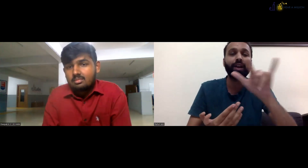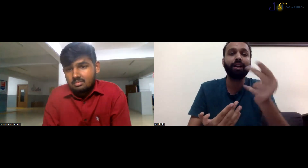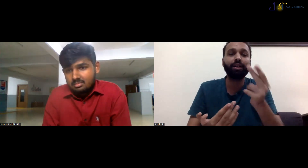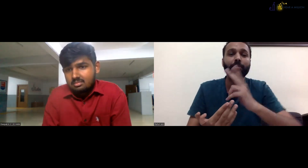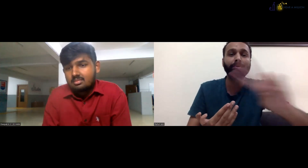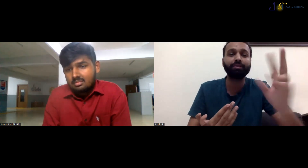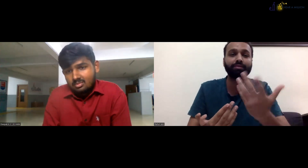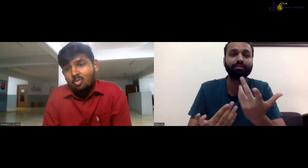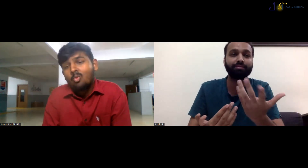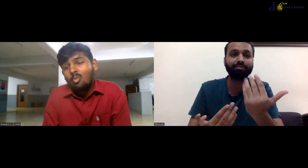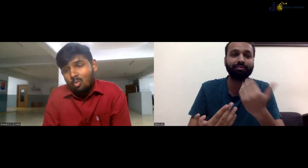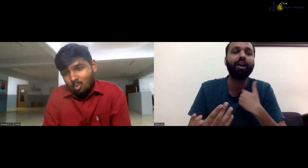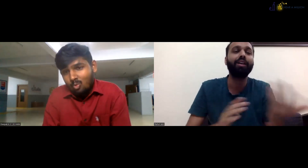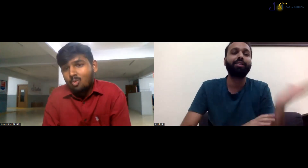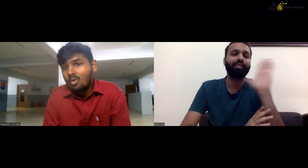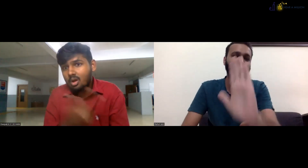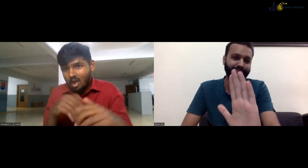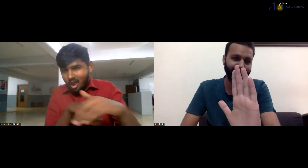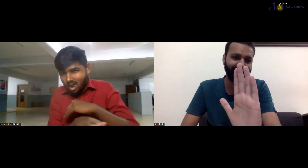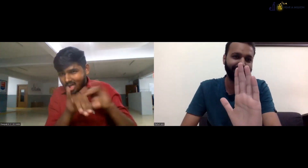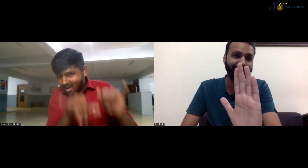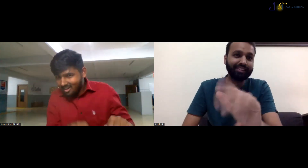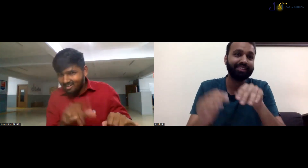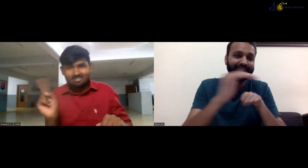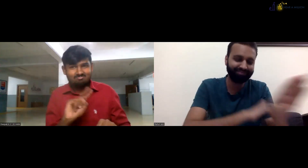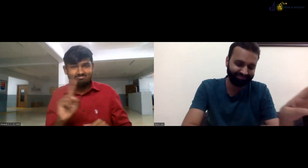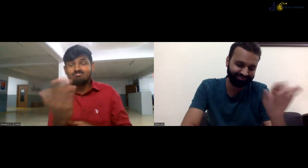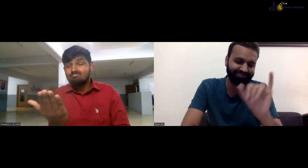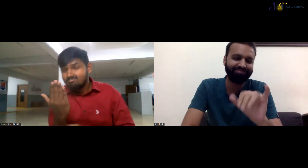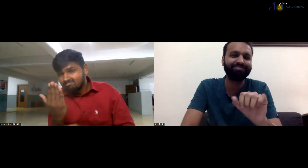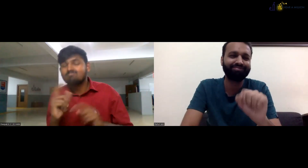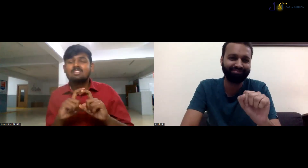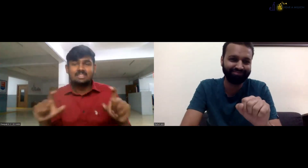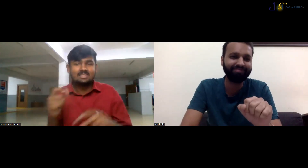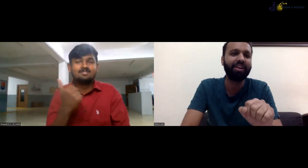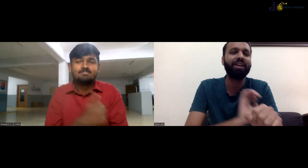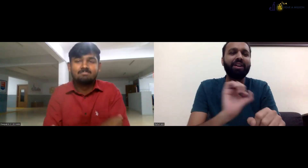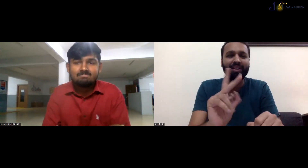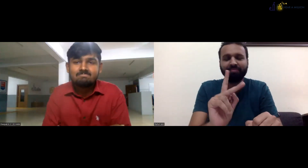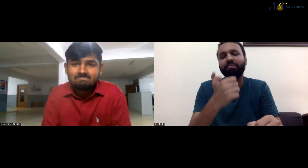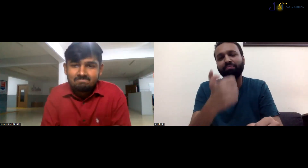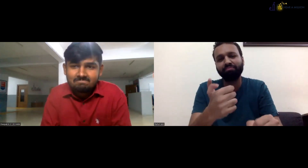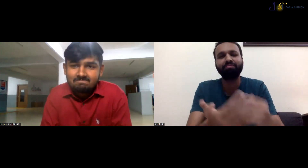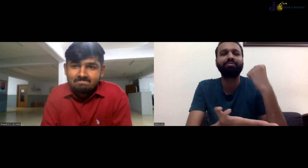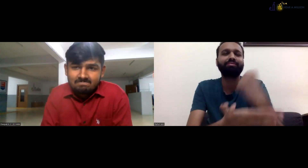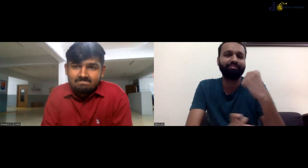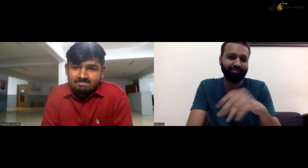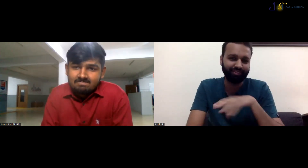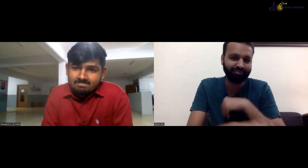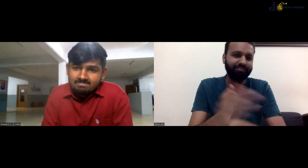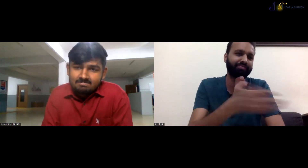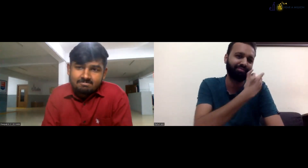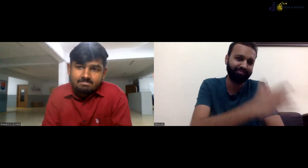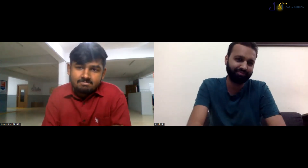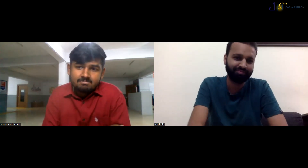they would tell you when is your return flight, give us the date. Yeah, so they are very doubtful whether you want